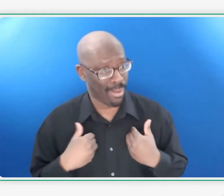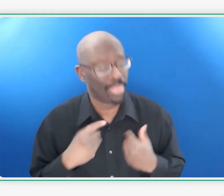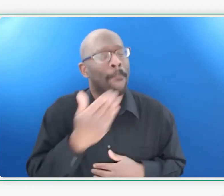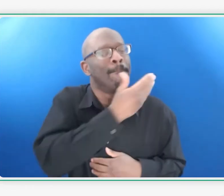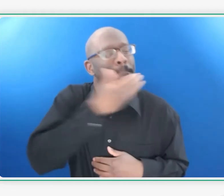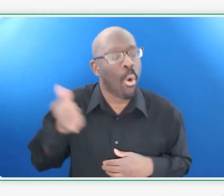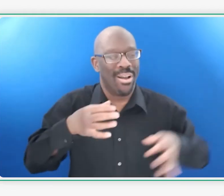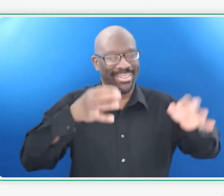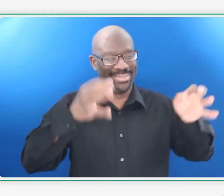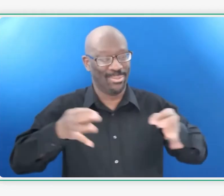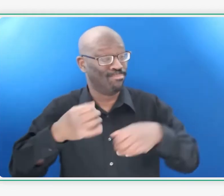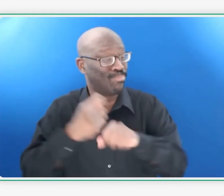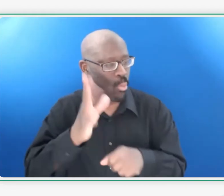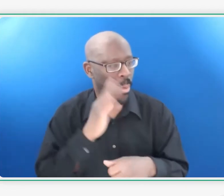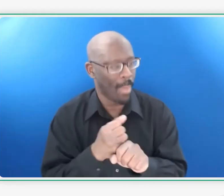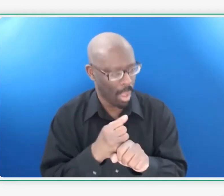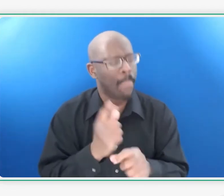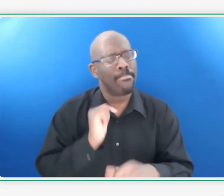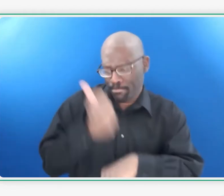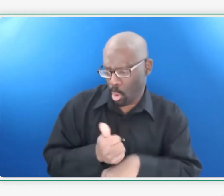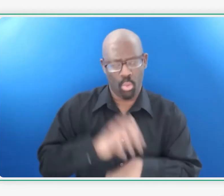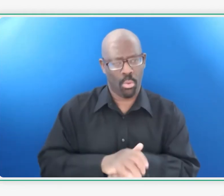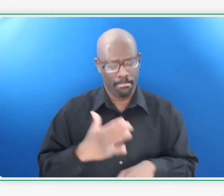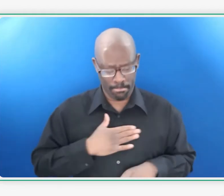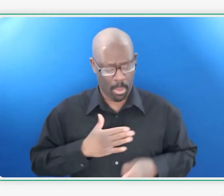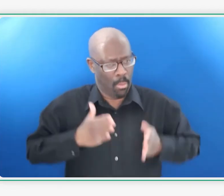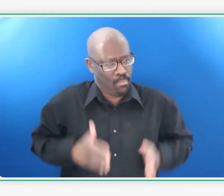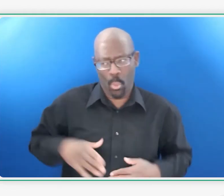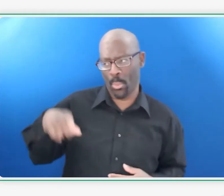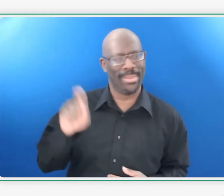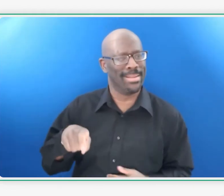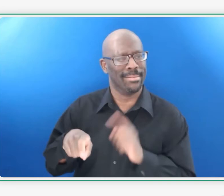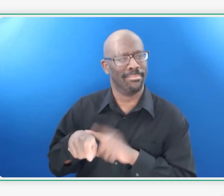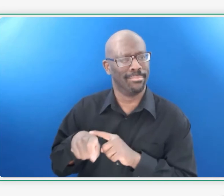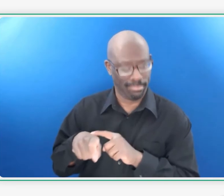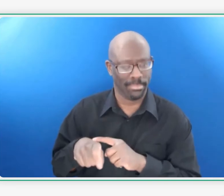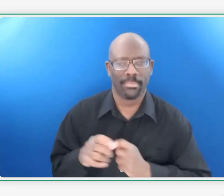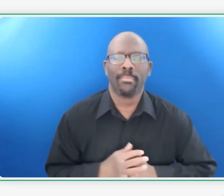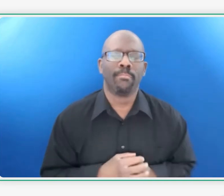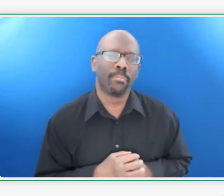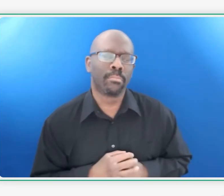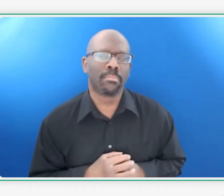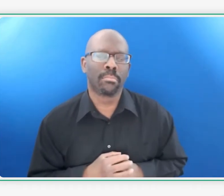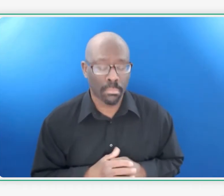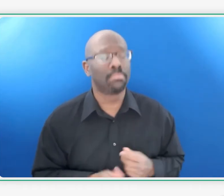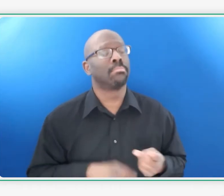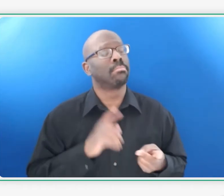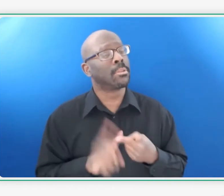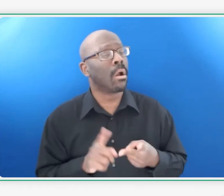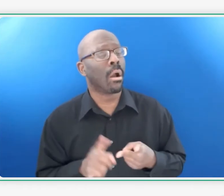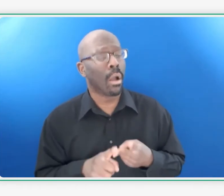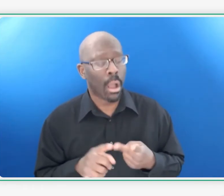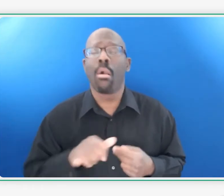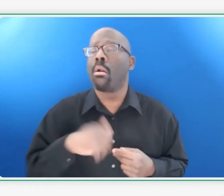a plethora of options to choose from, and that helps you make the best decisions possible. You can make decisions based on your